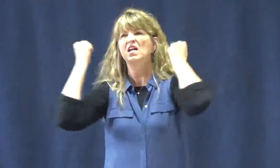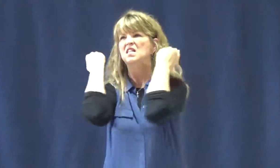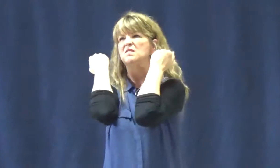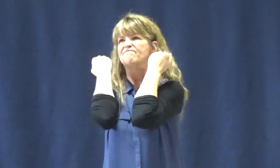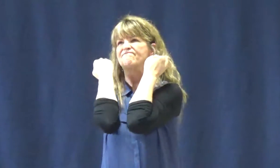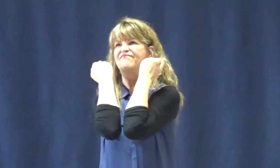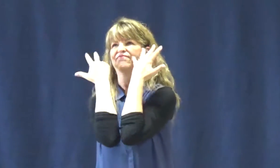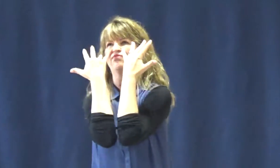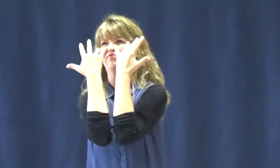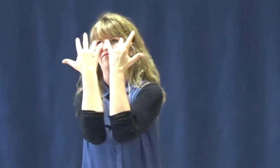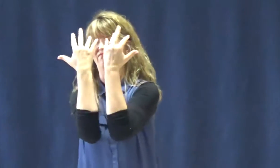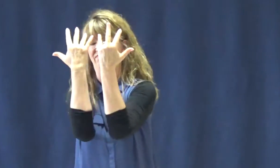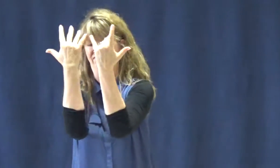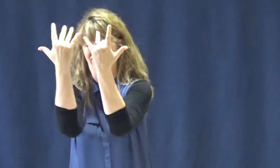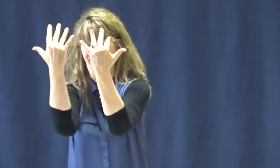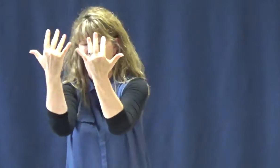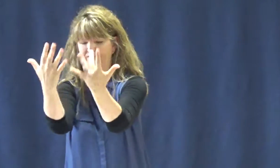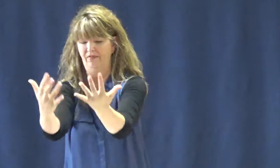it were already kindled."